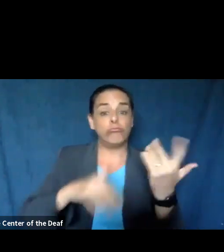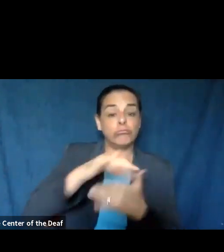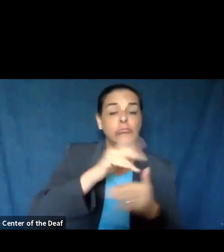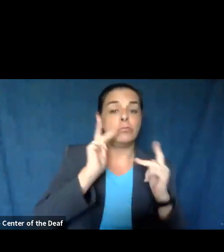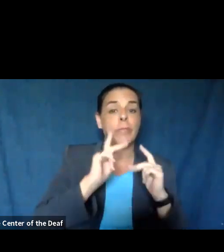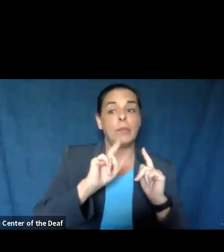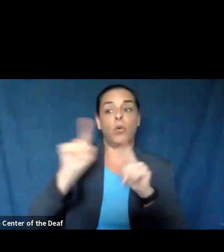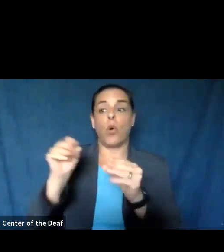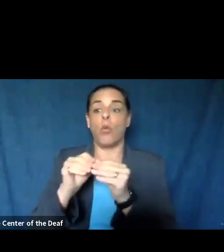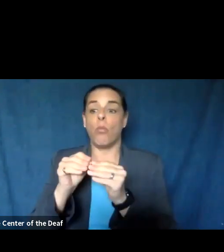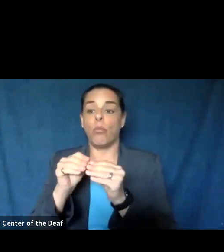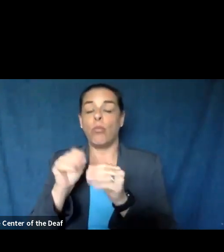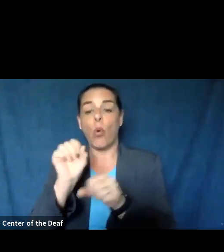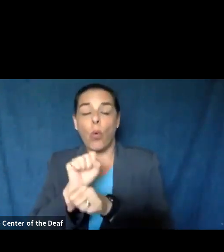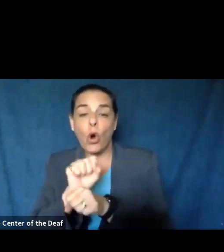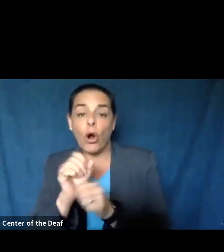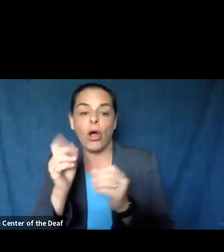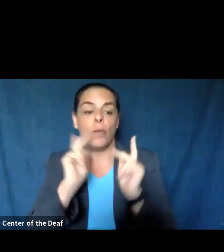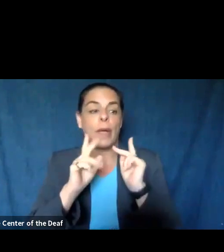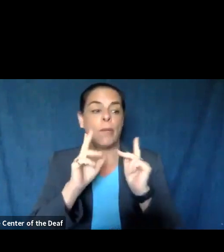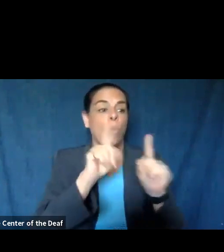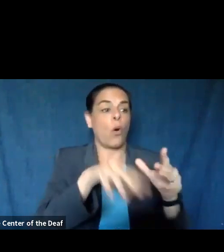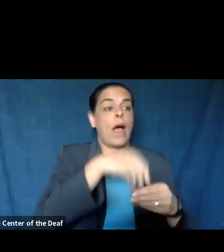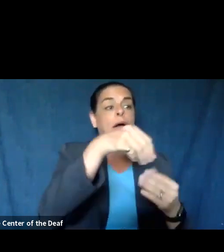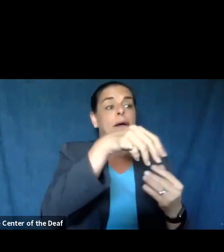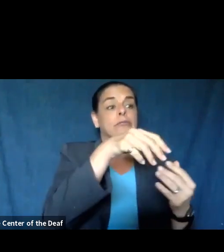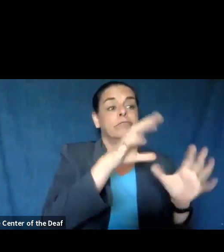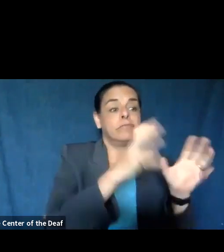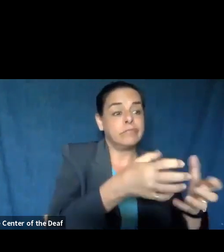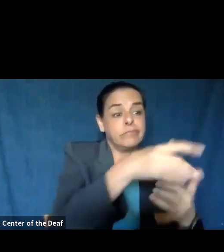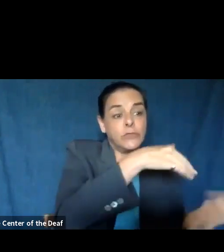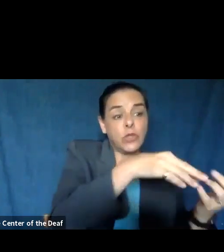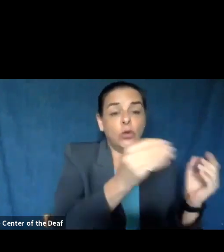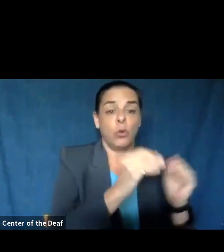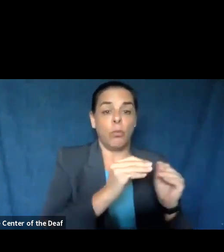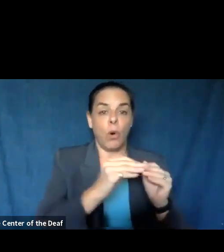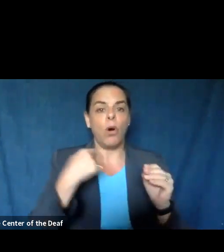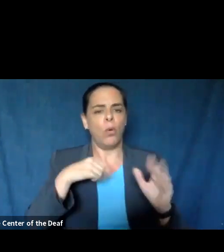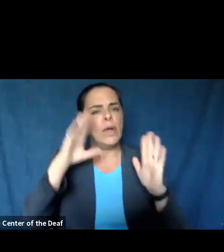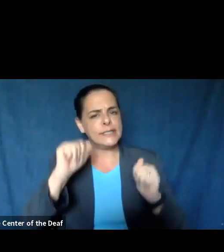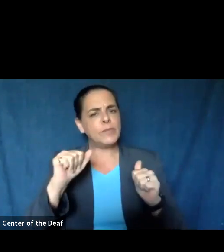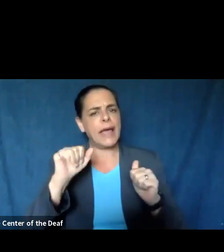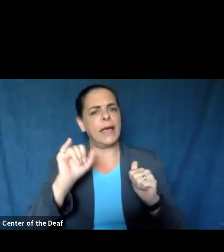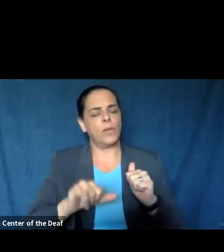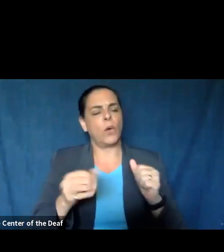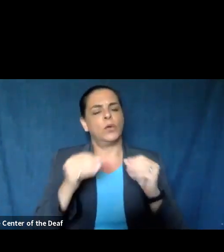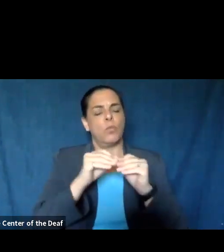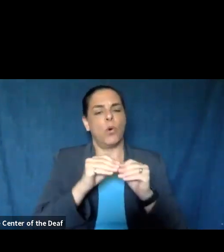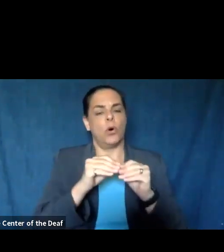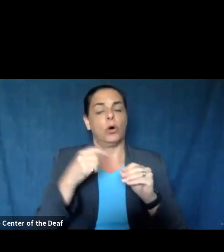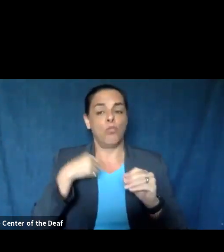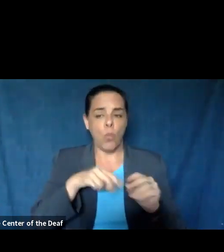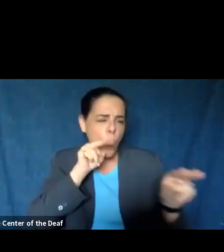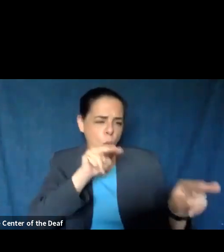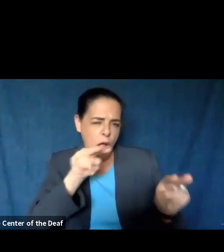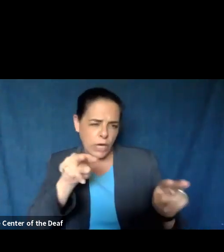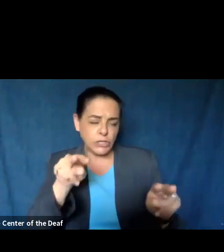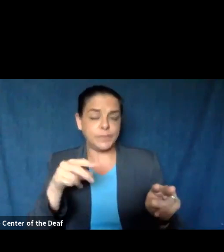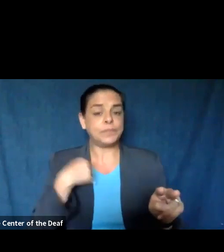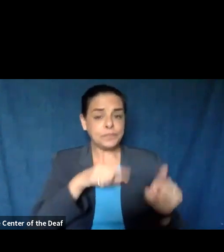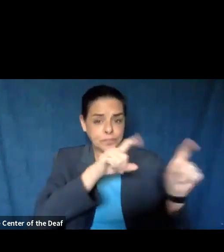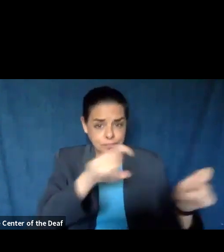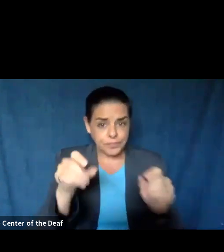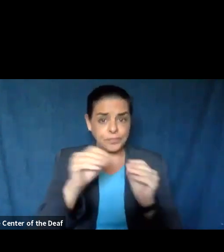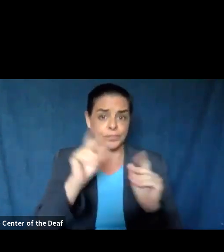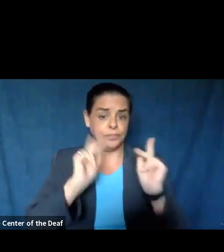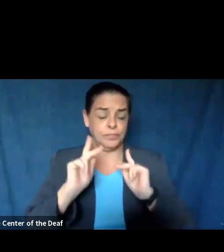social gatherings more. As we've said, we expect increases, but we're looking for them, we're testing more. I just